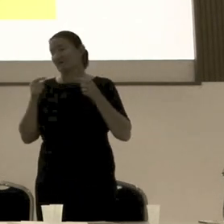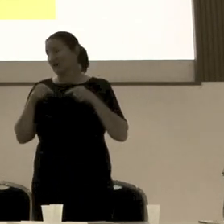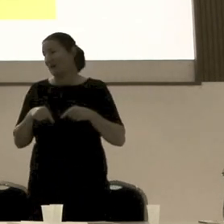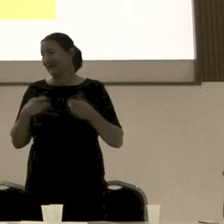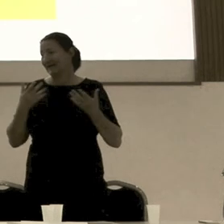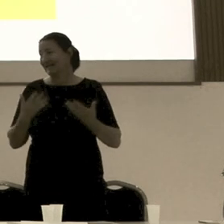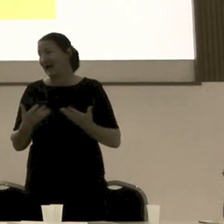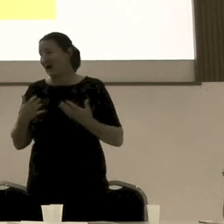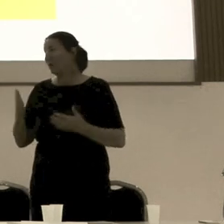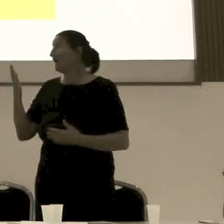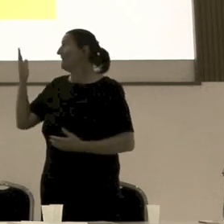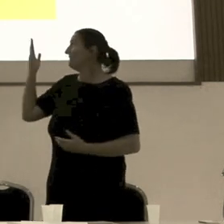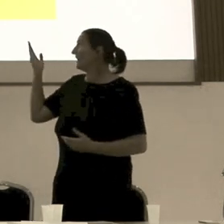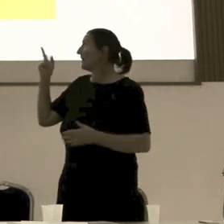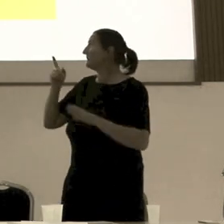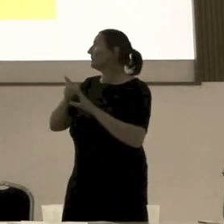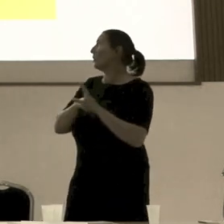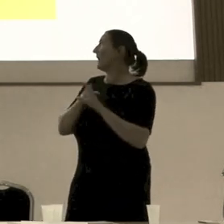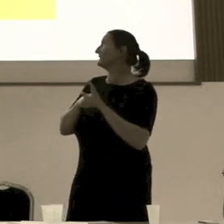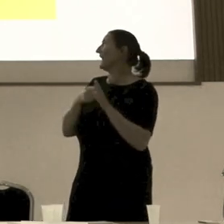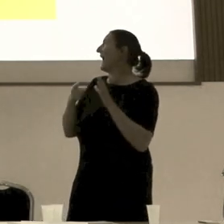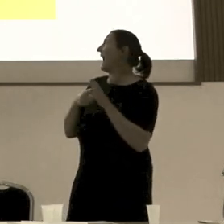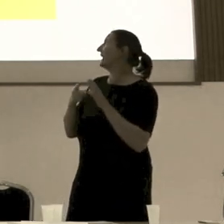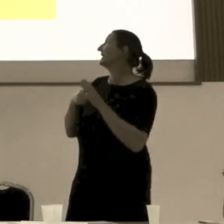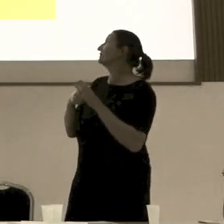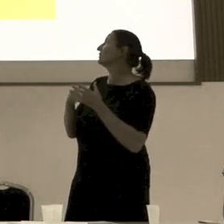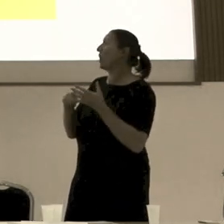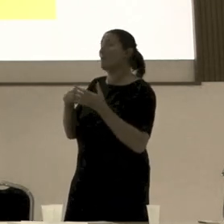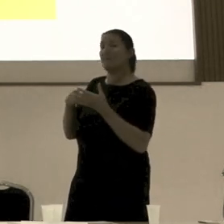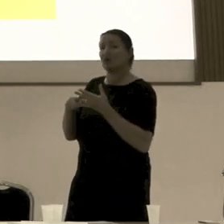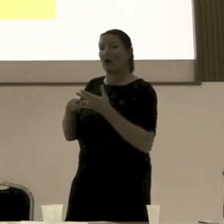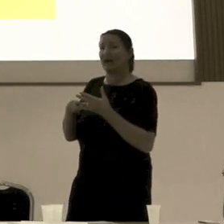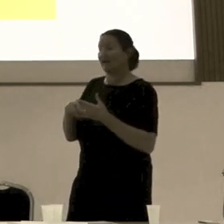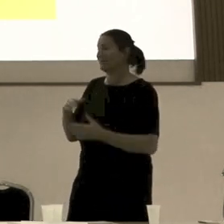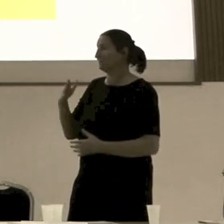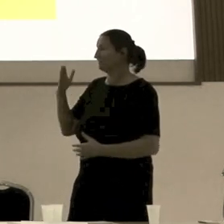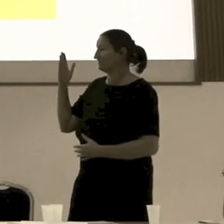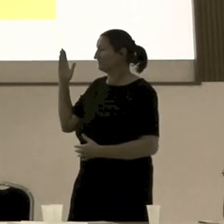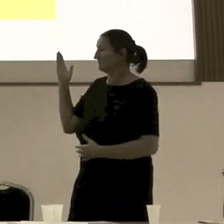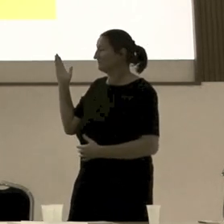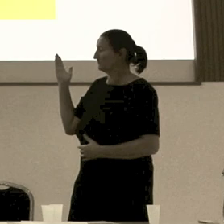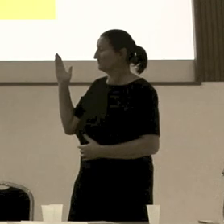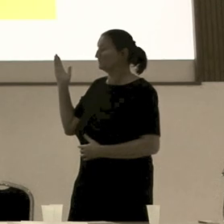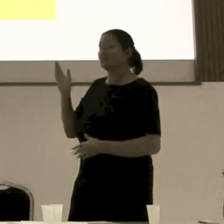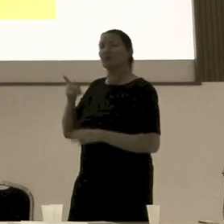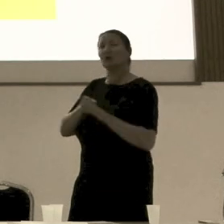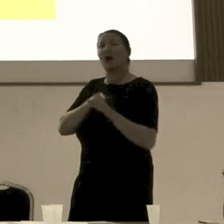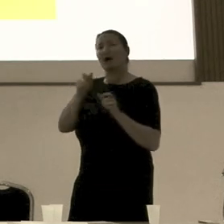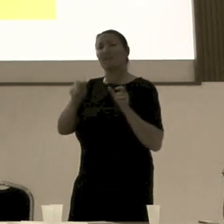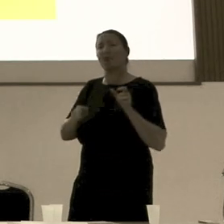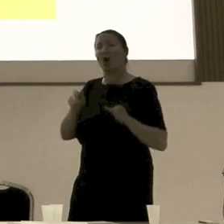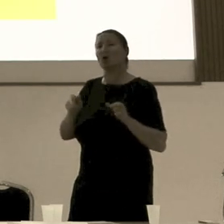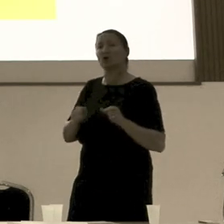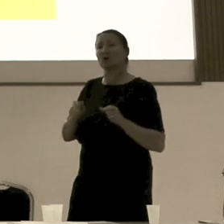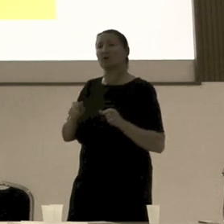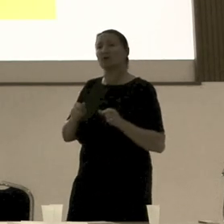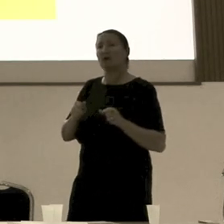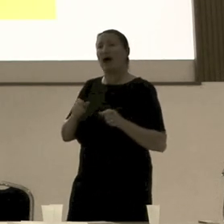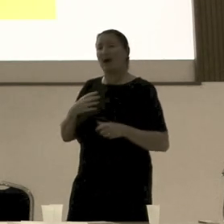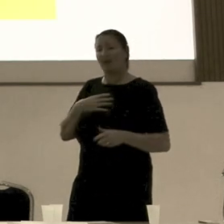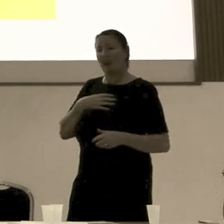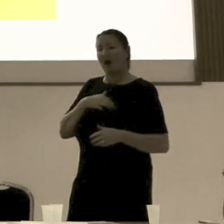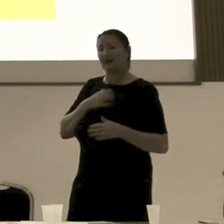We've now got a film by Yawande Akintelu Omonayi. She's the young person lead at the Alliance for